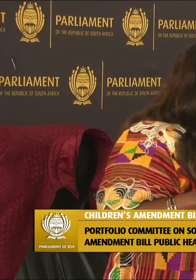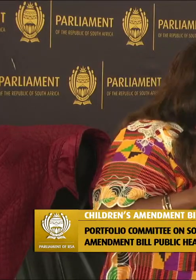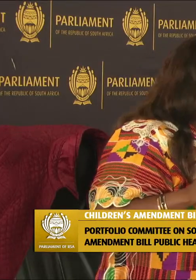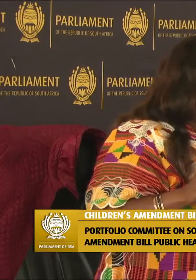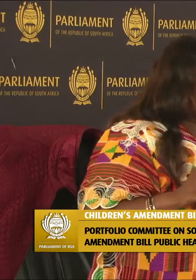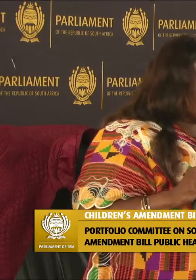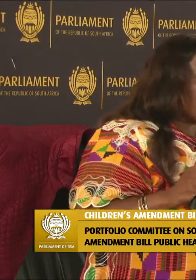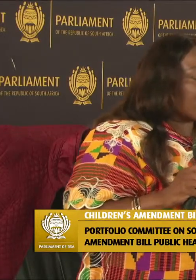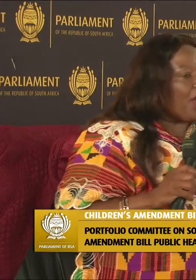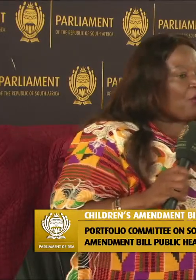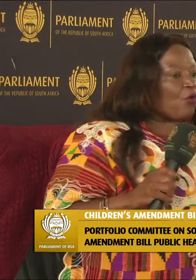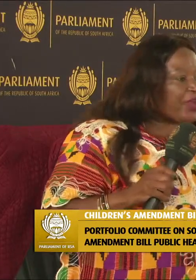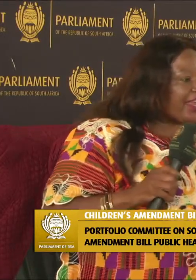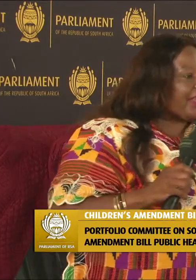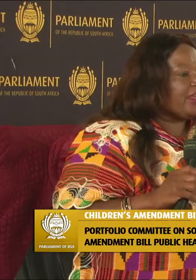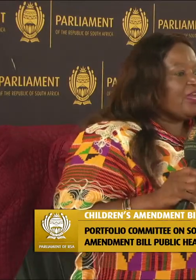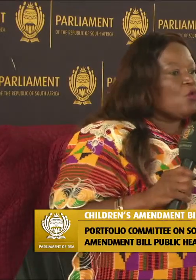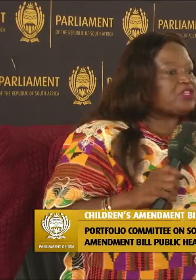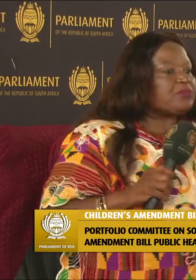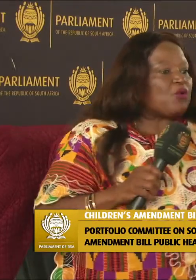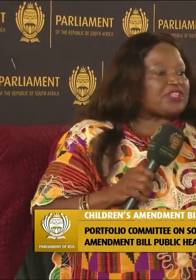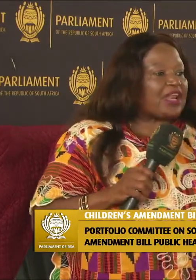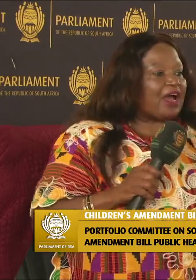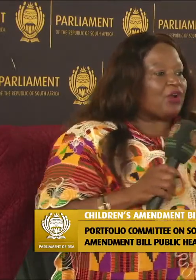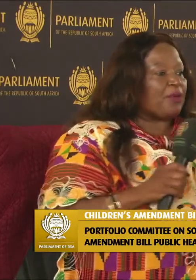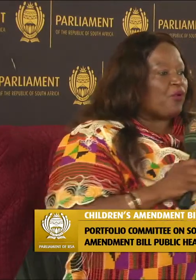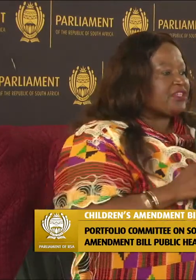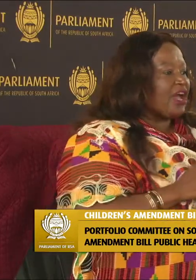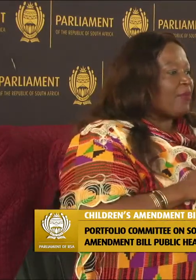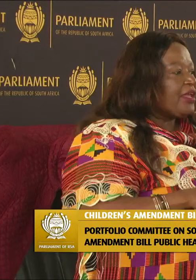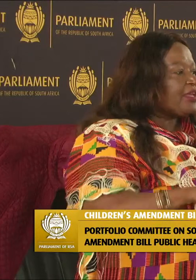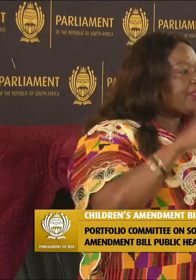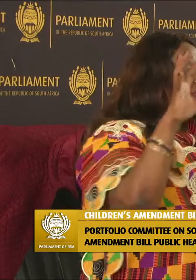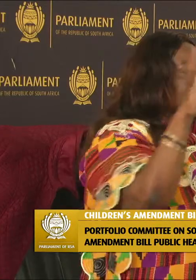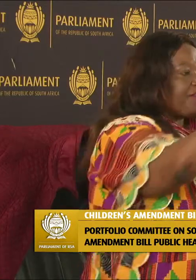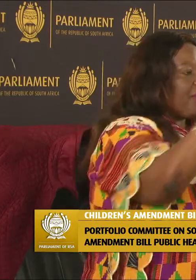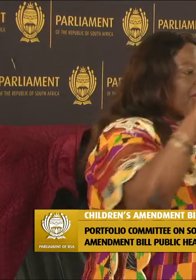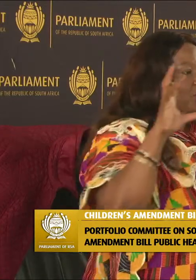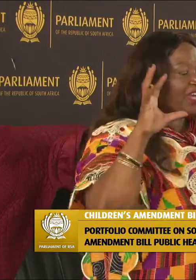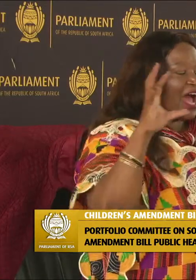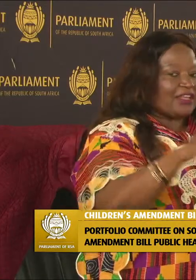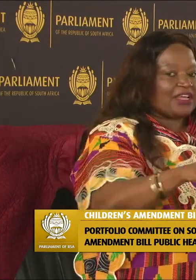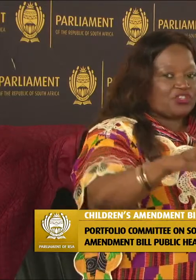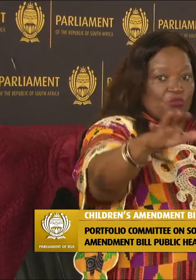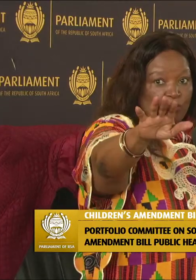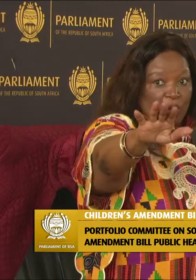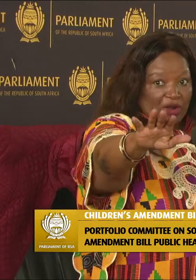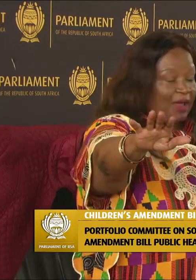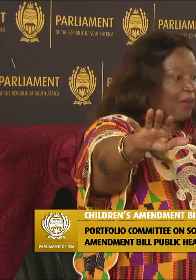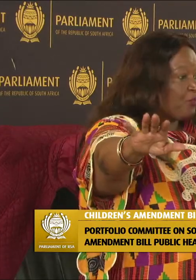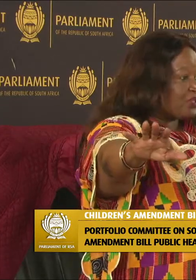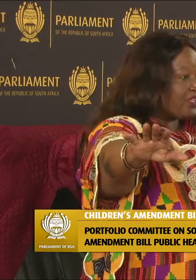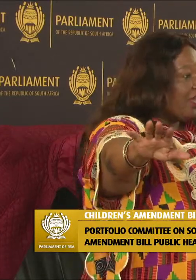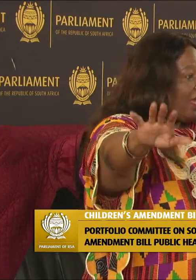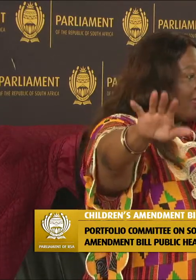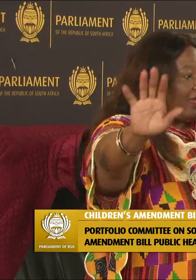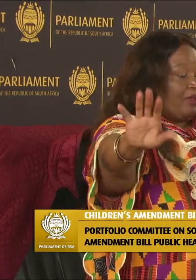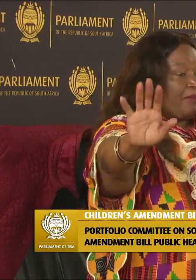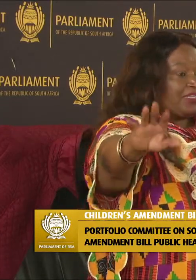awukakabhukuzi ufake i-makeup yakho quickly uthi mawuza la kule podium, i-TV mayikuthatha njengoba ubona laba